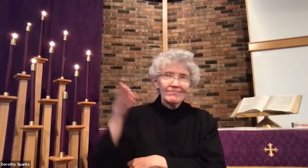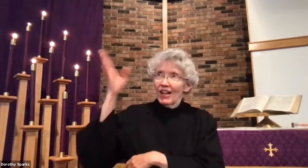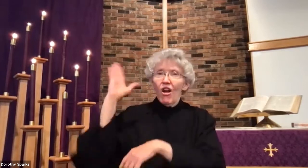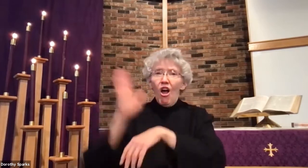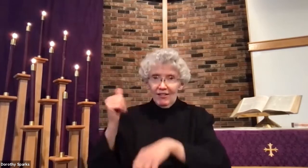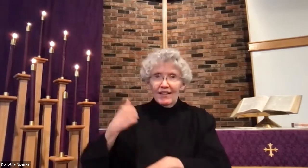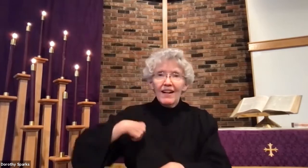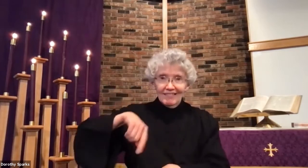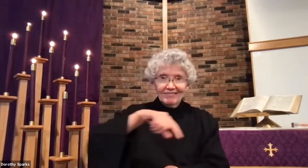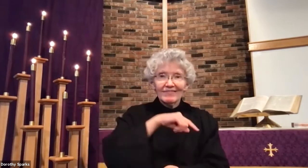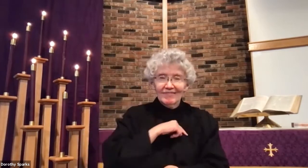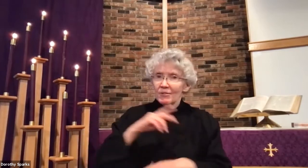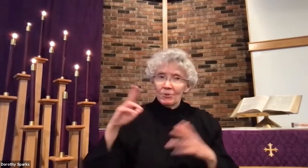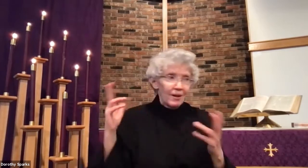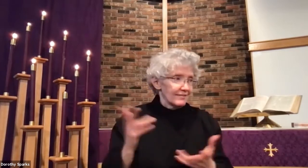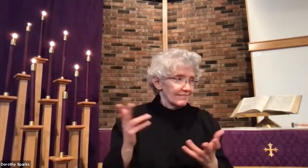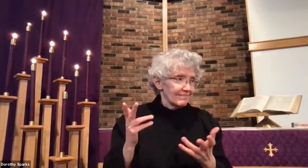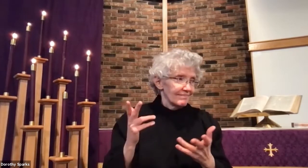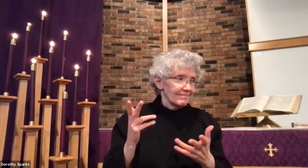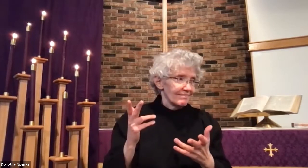toward the one who calls to you.